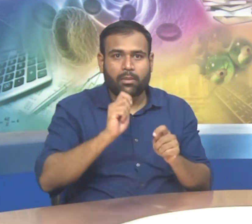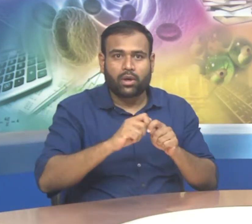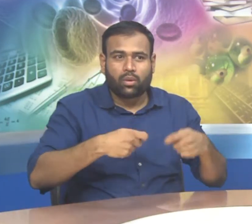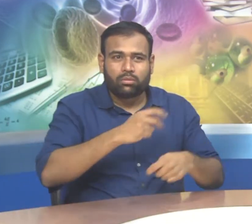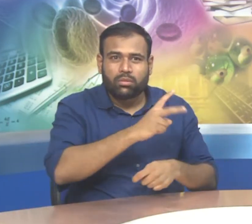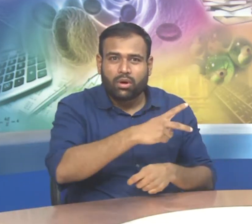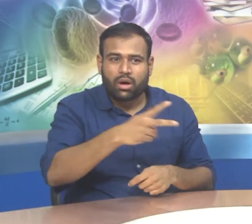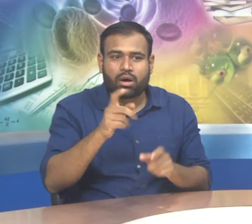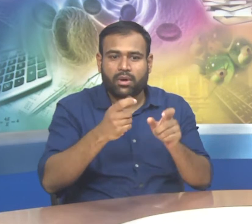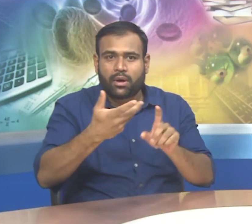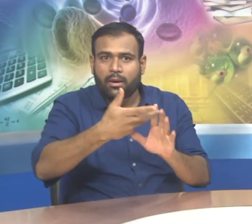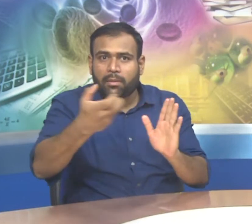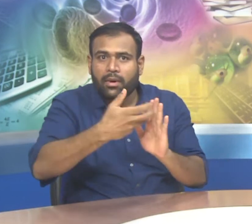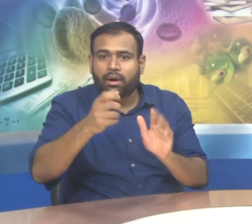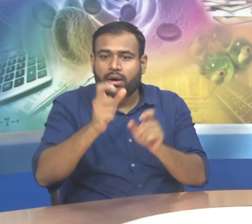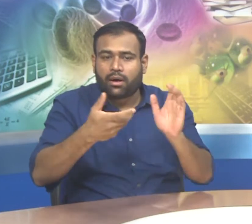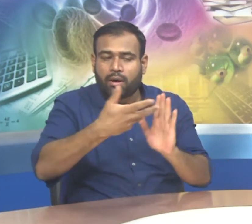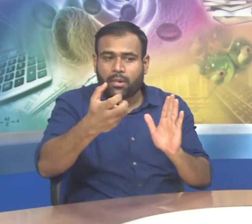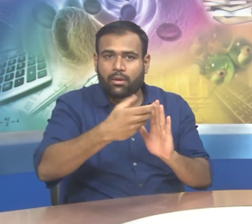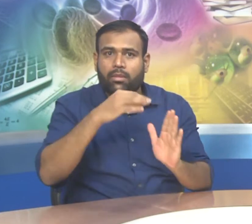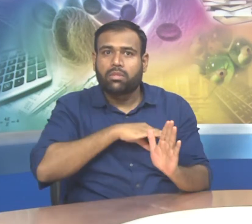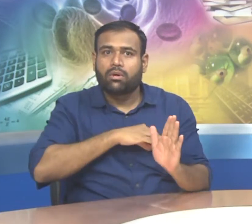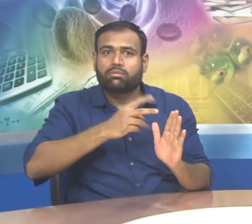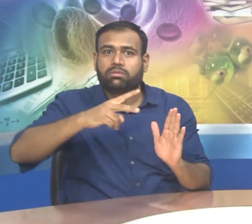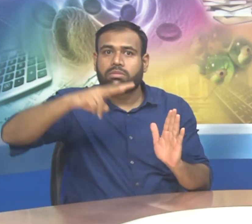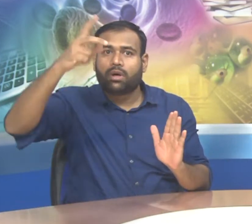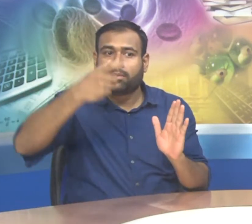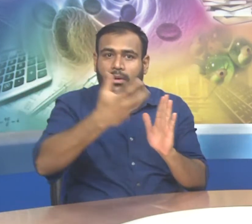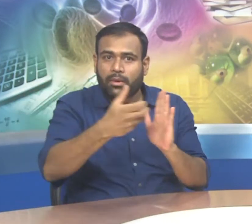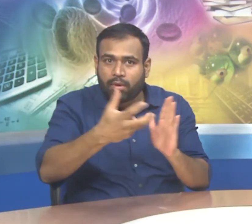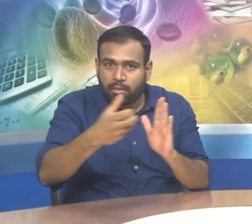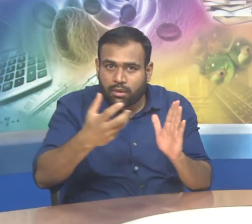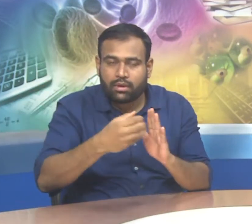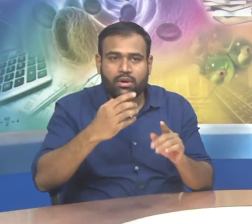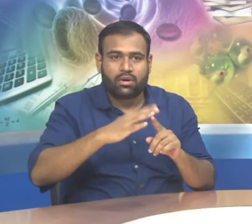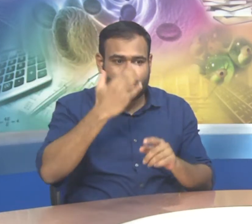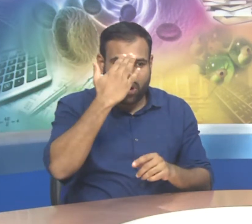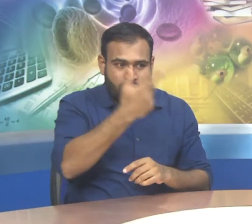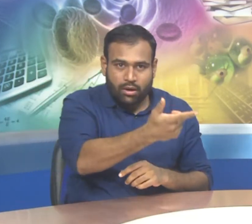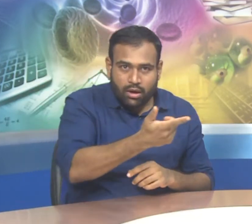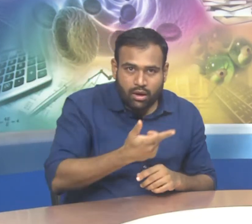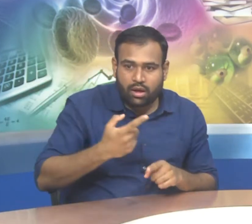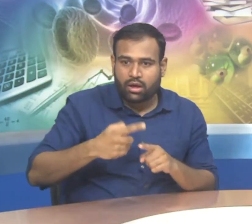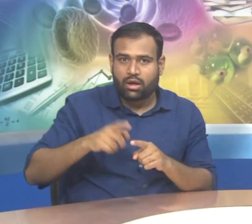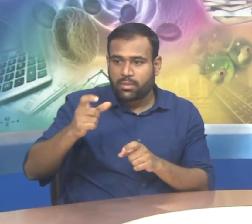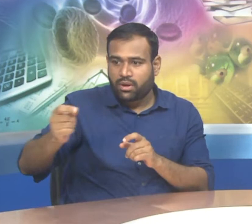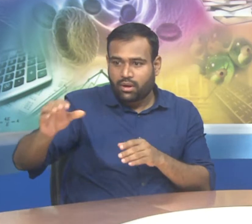country, of the state in every way possible.